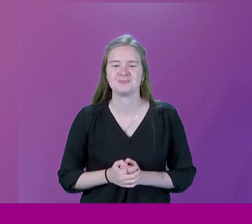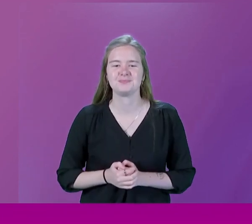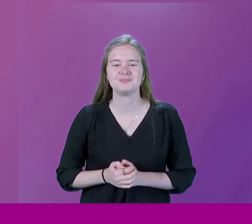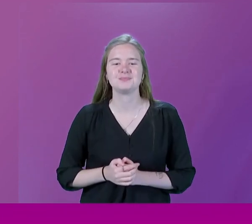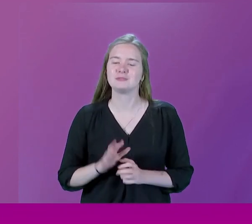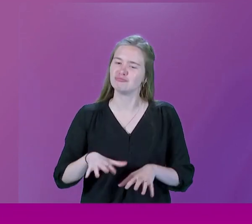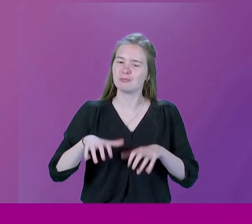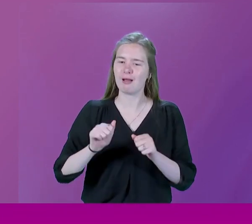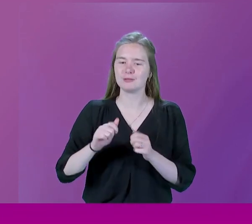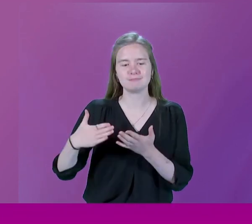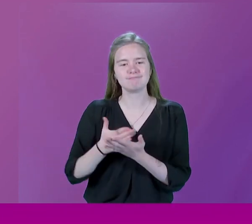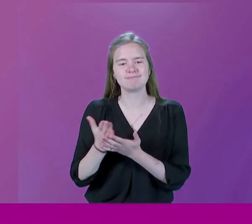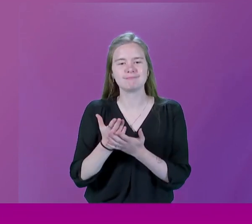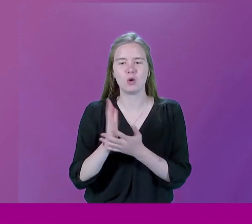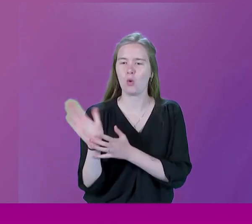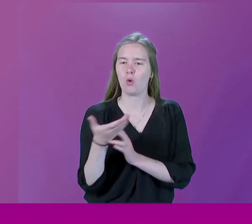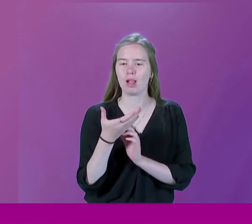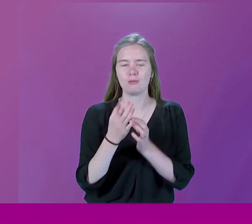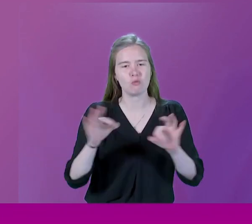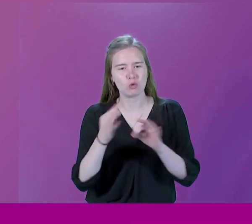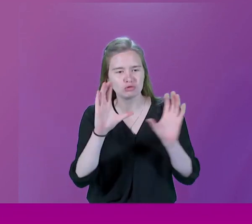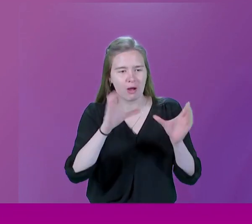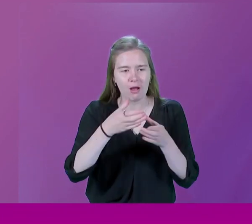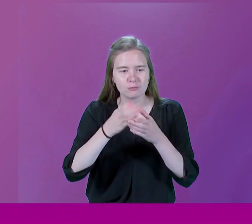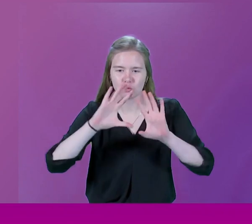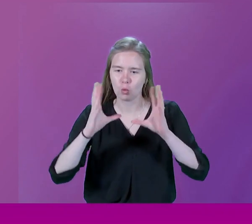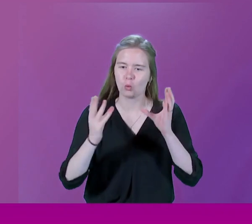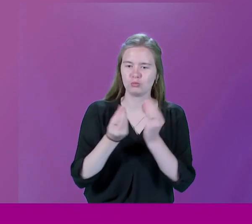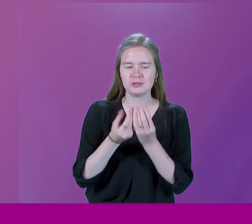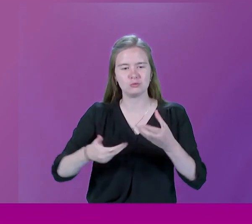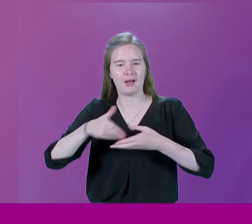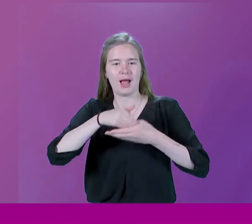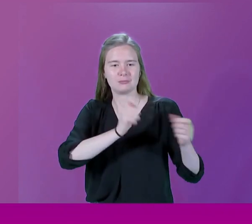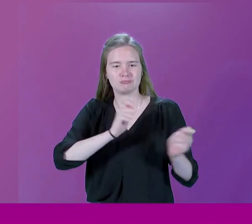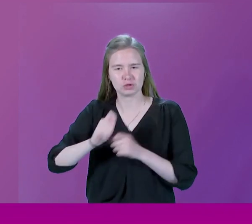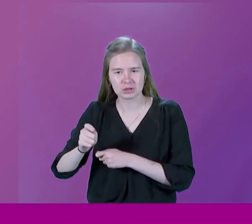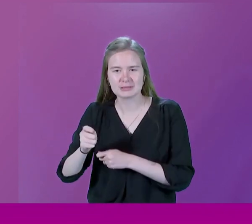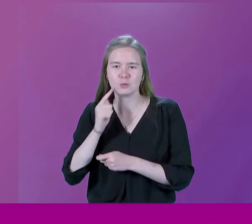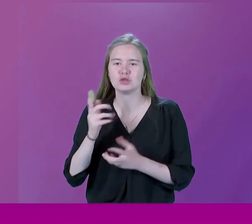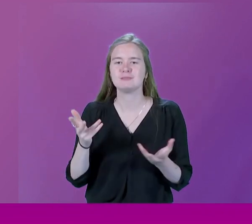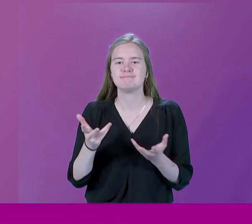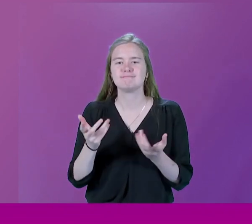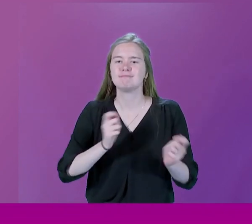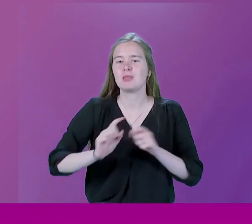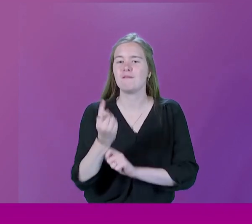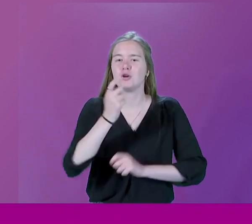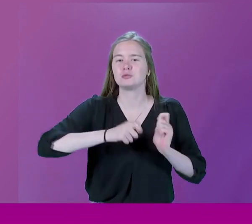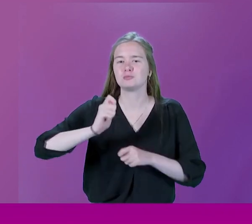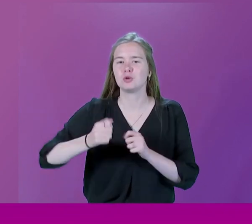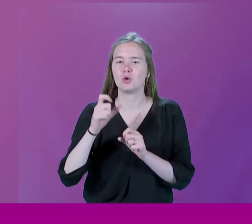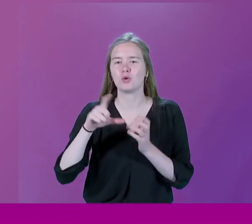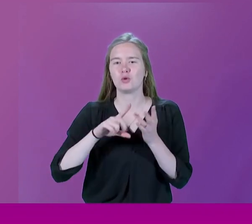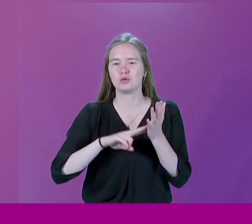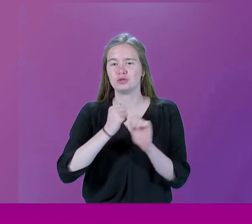Evelyn paved the way for orchestras globally to feature percussion concerti when she played the first percussion